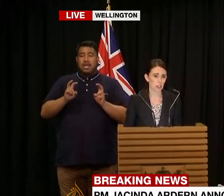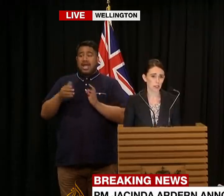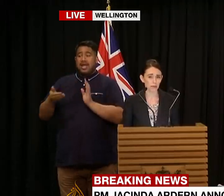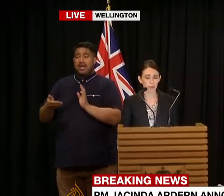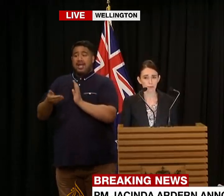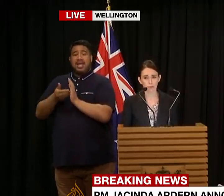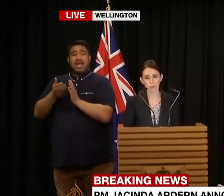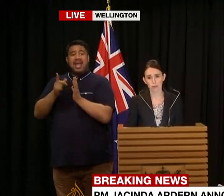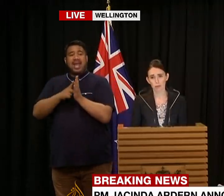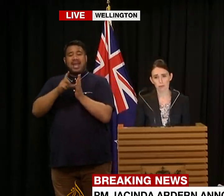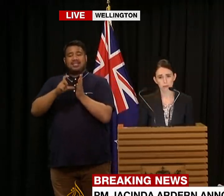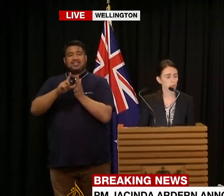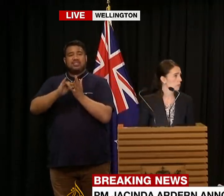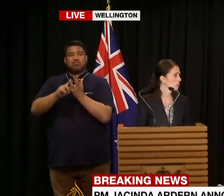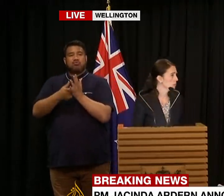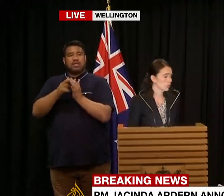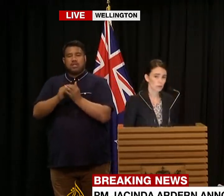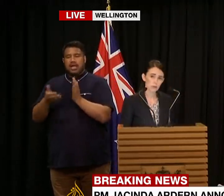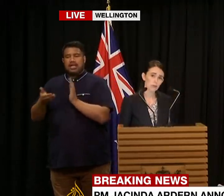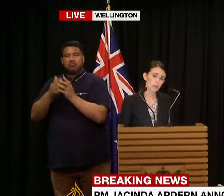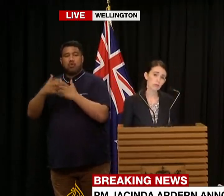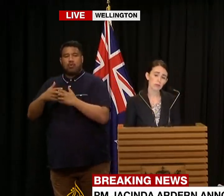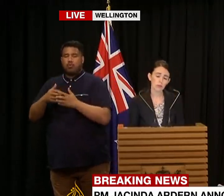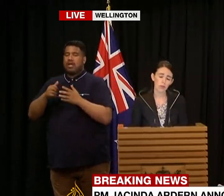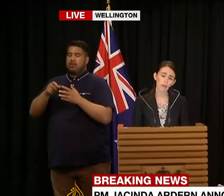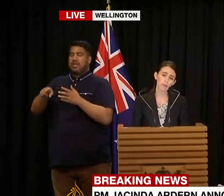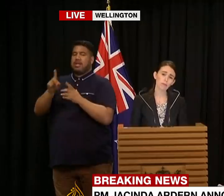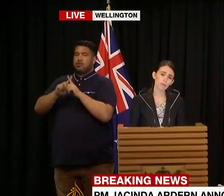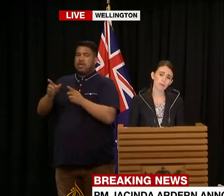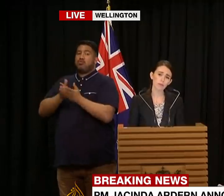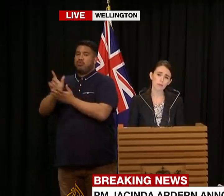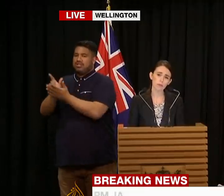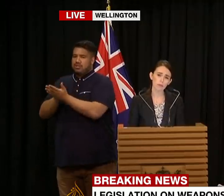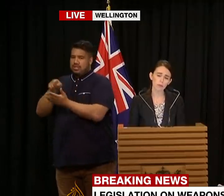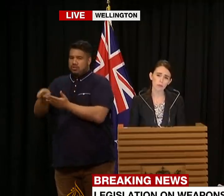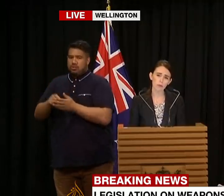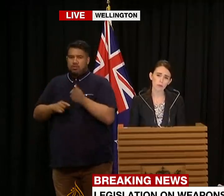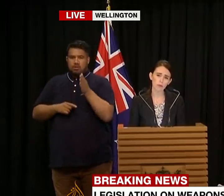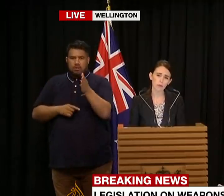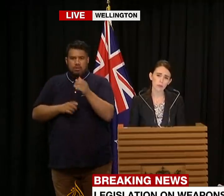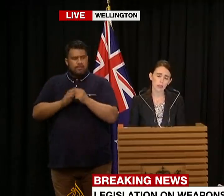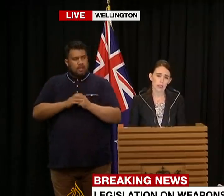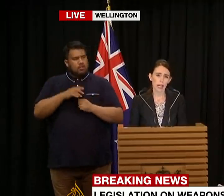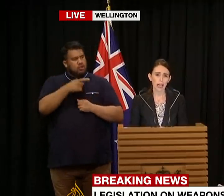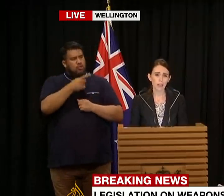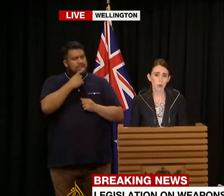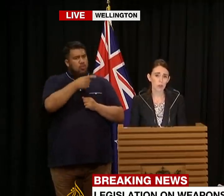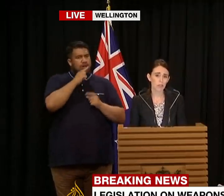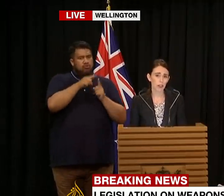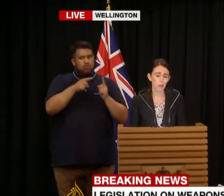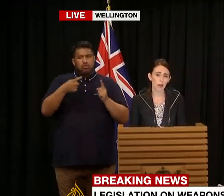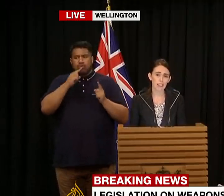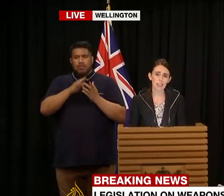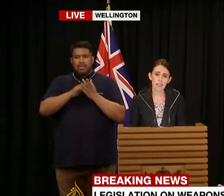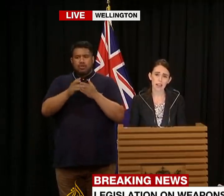through legislation. But the minister that buyback could cost $100 to $200 million. Is there any idea how many guns they represent? Of